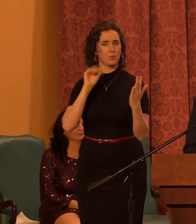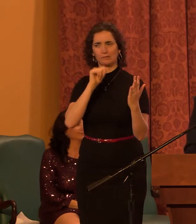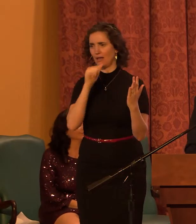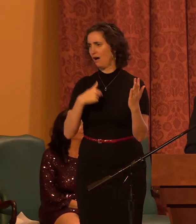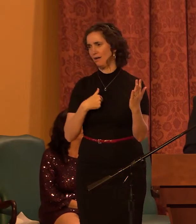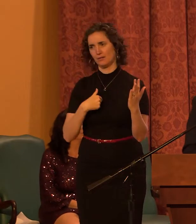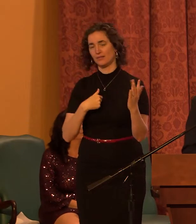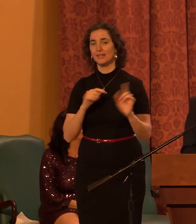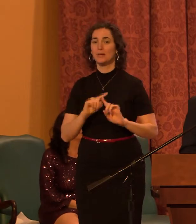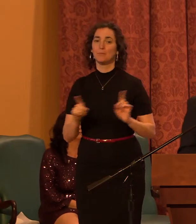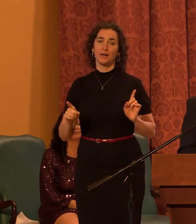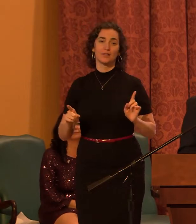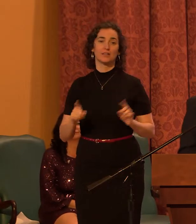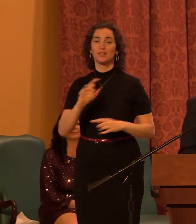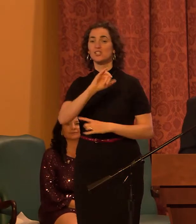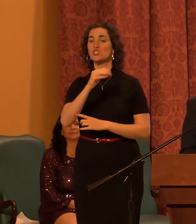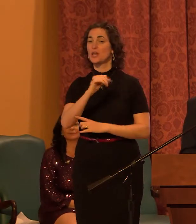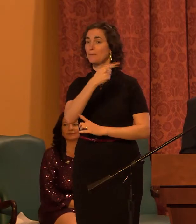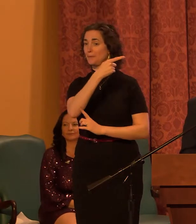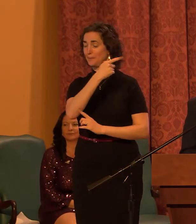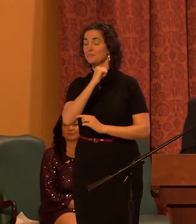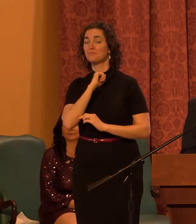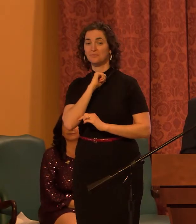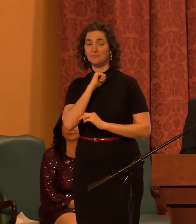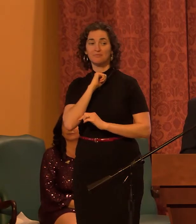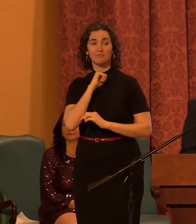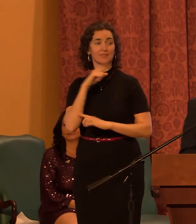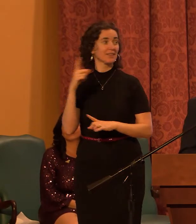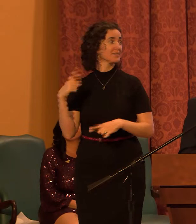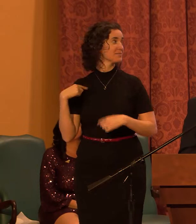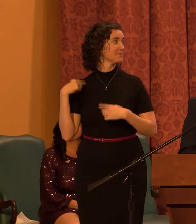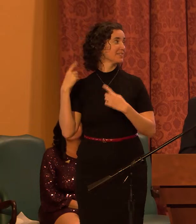but Jim has been